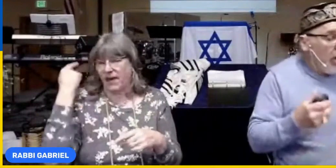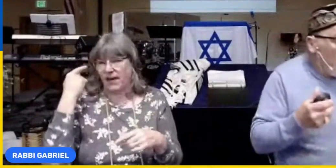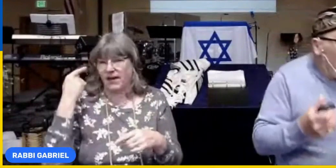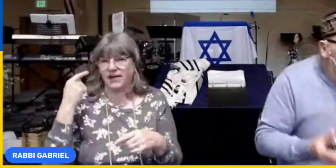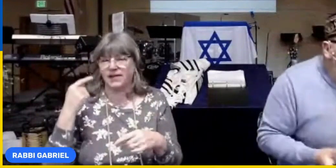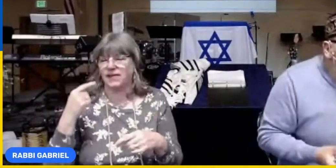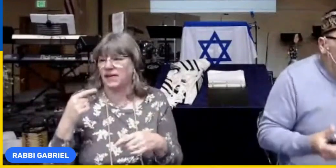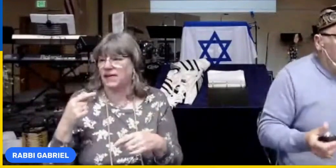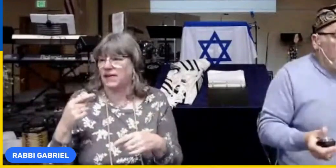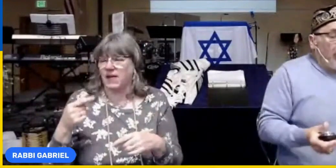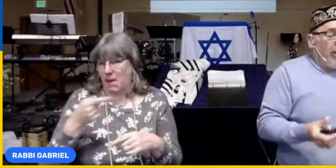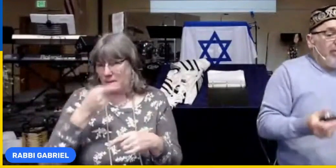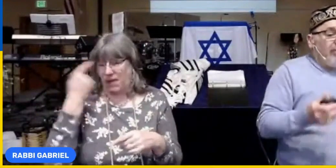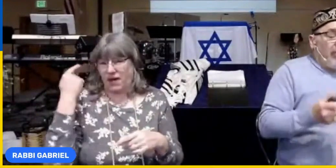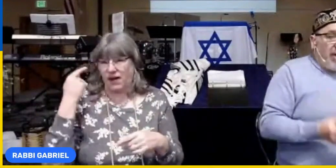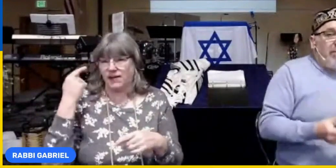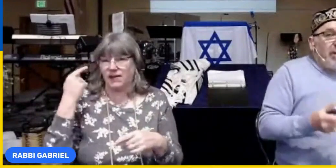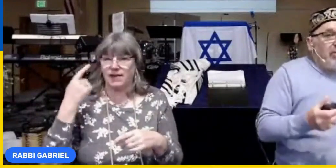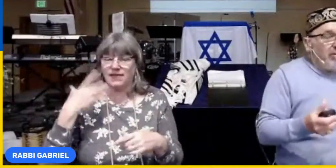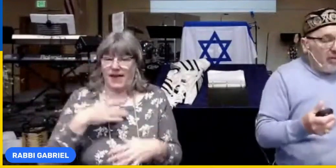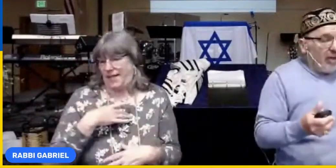it uncomfortable